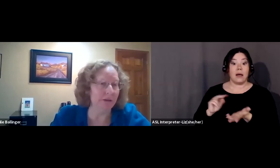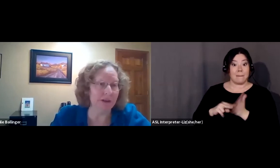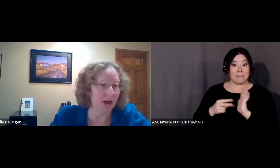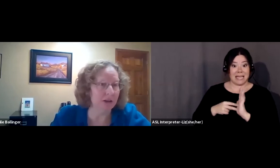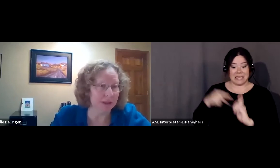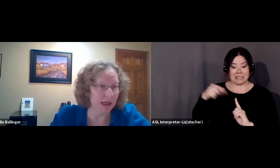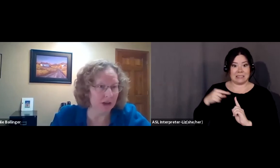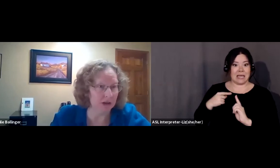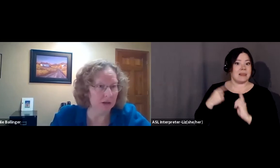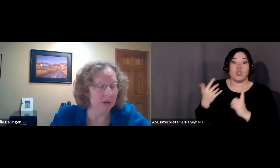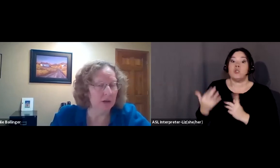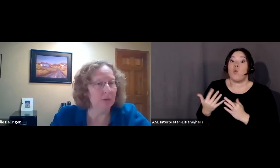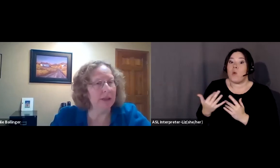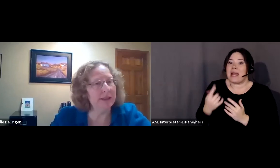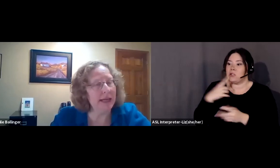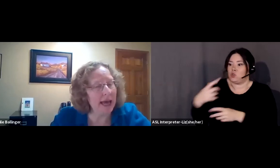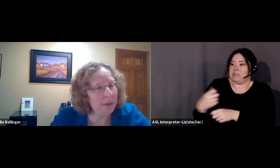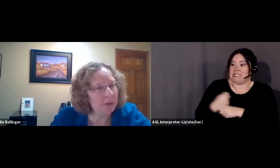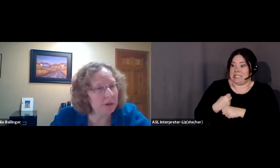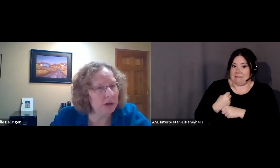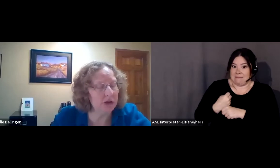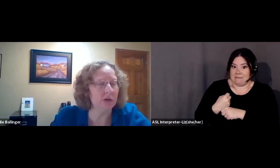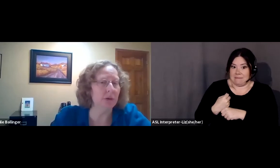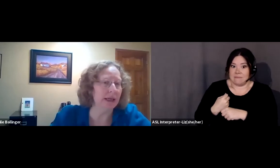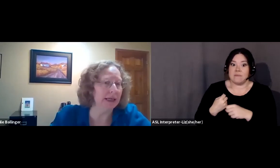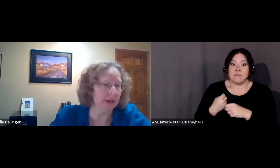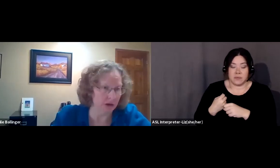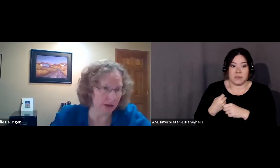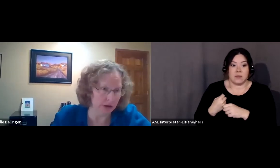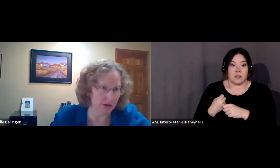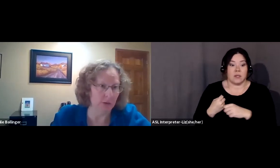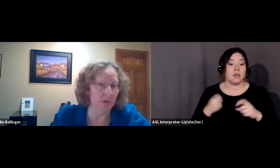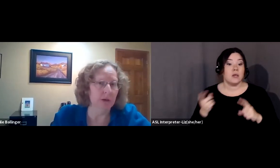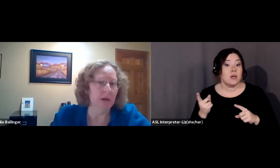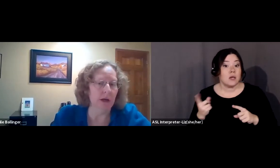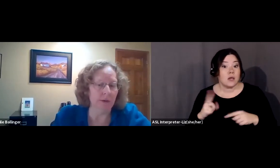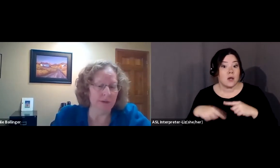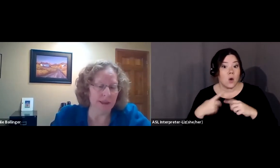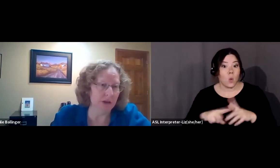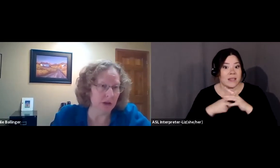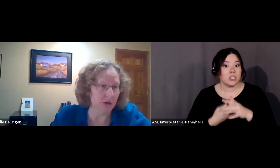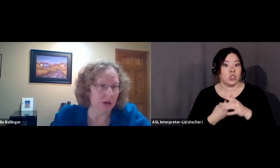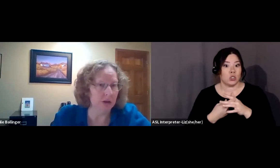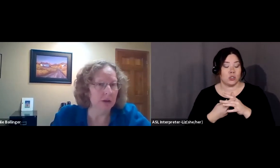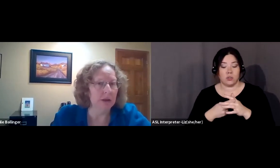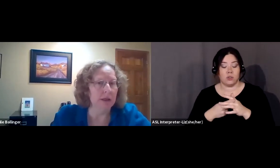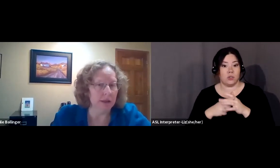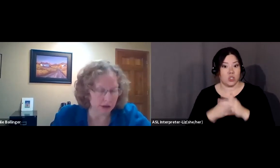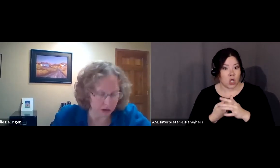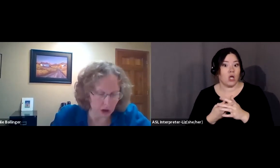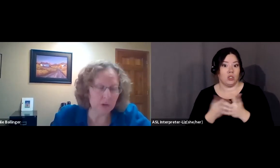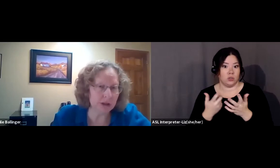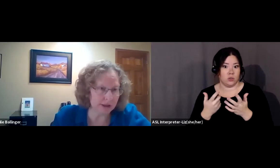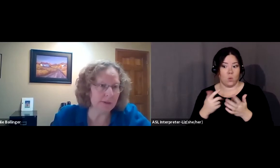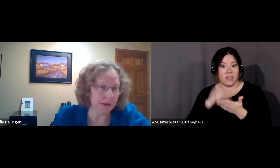just waiting for the documentation. What needs to happen for the student when they enter into the institution